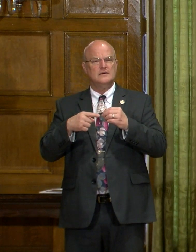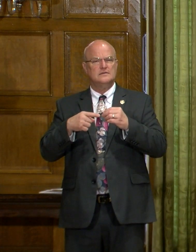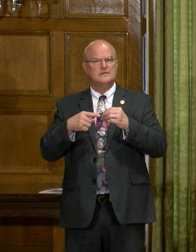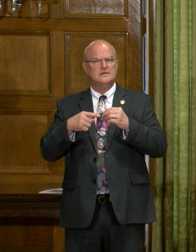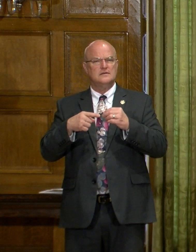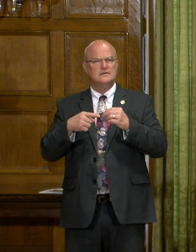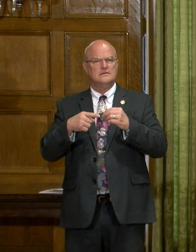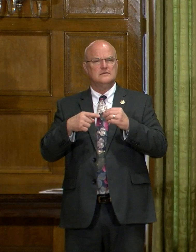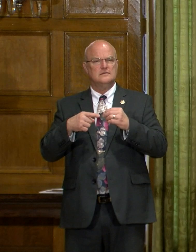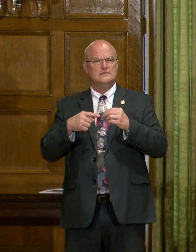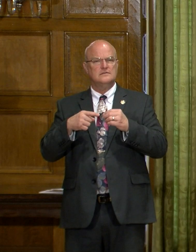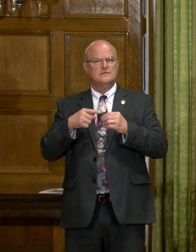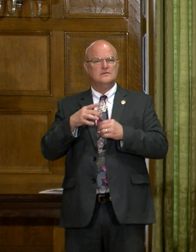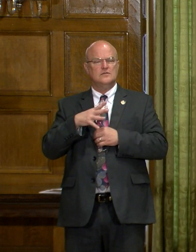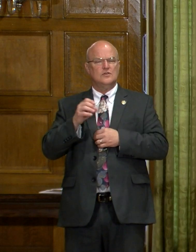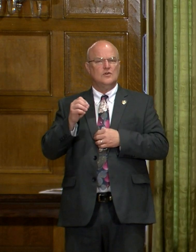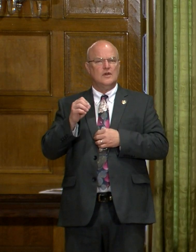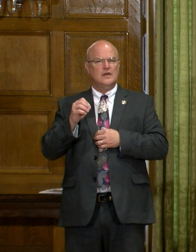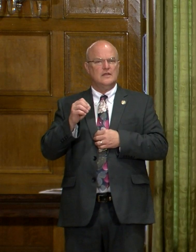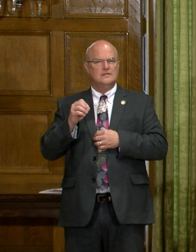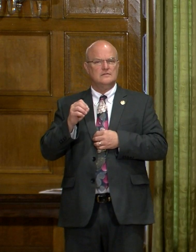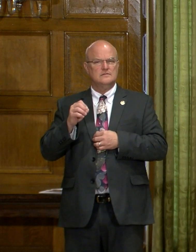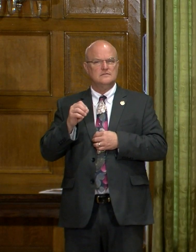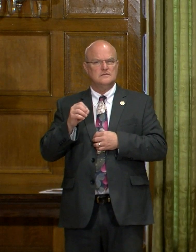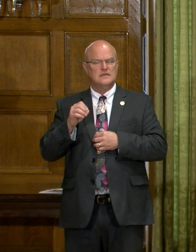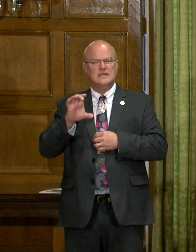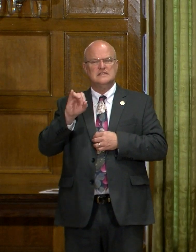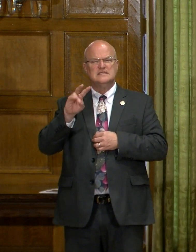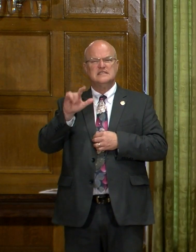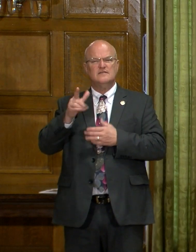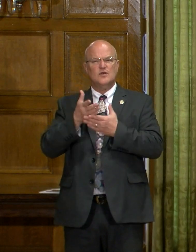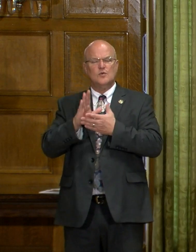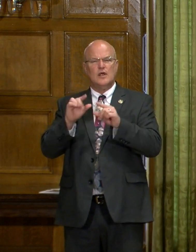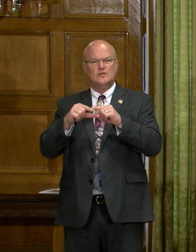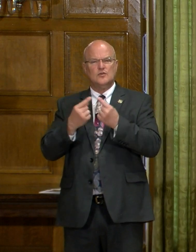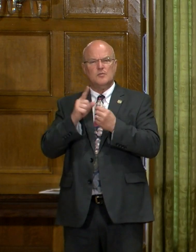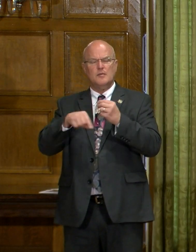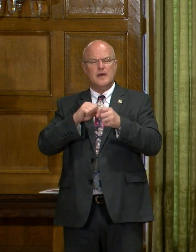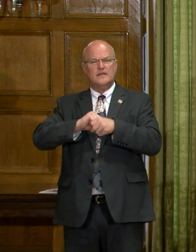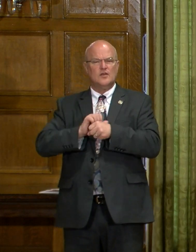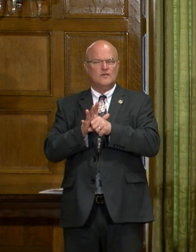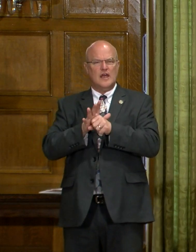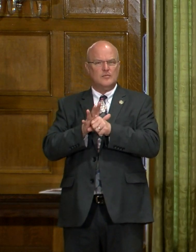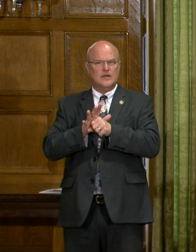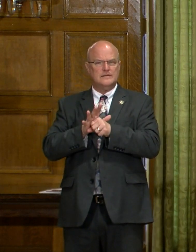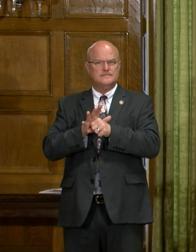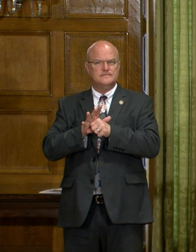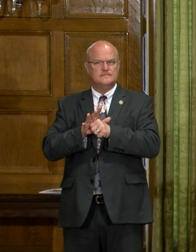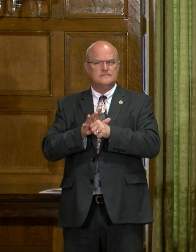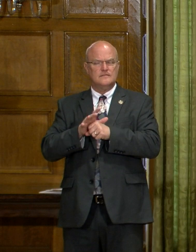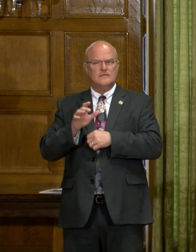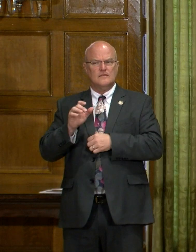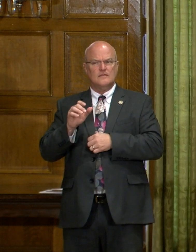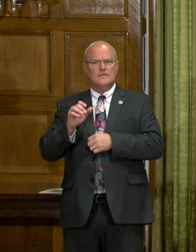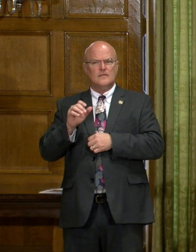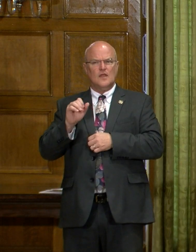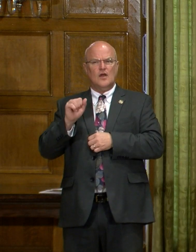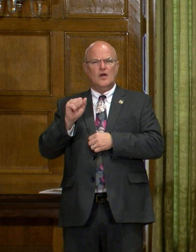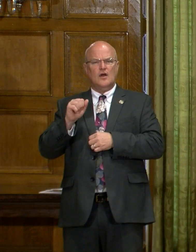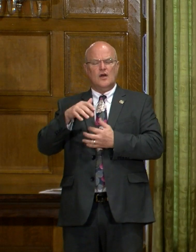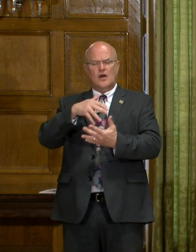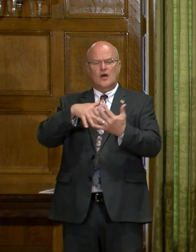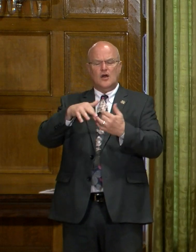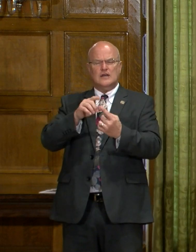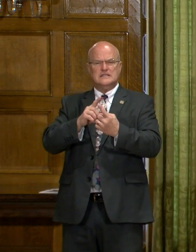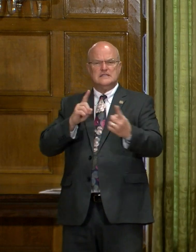by ACLU, NOSCP, and other civil rights groups regarding the COVID outbreak. And our physical distancing,